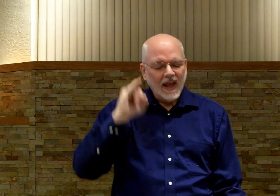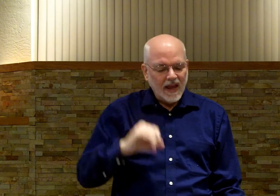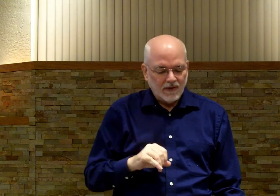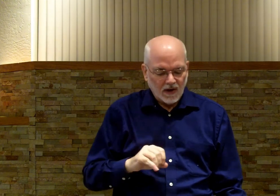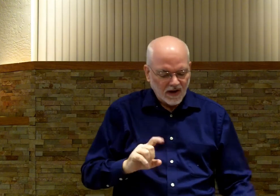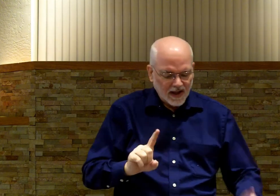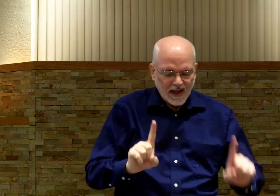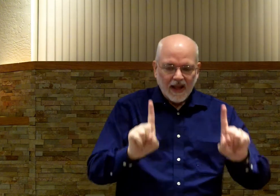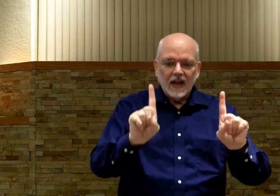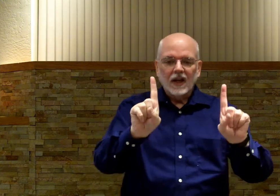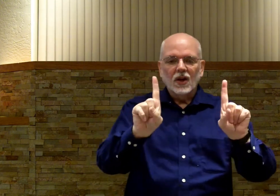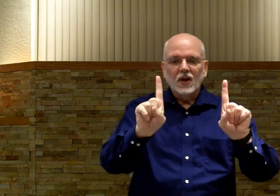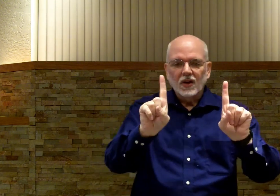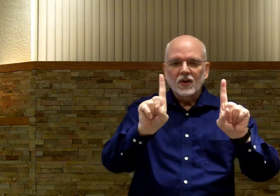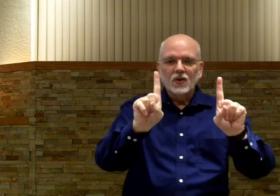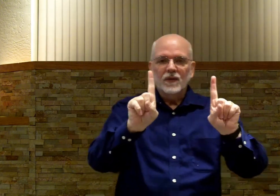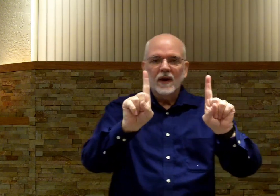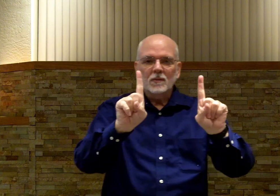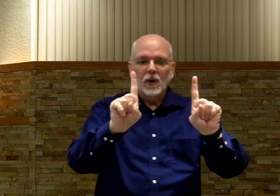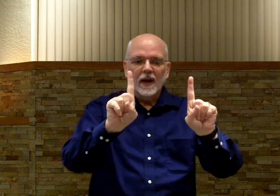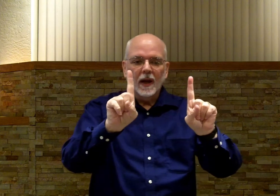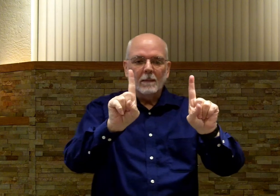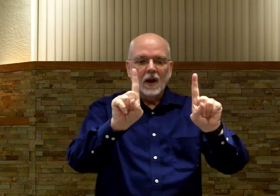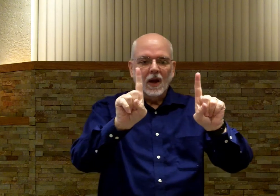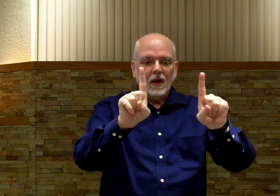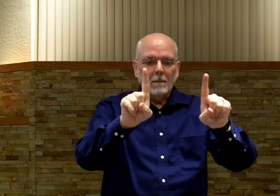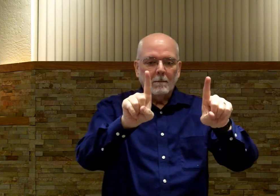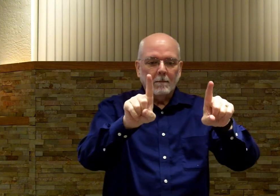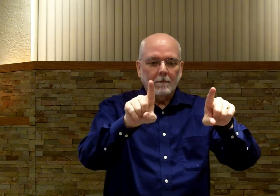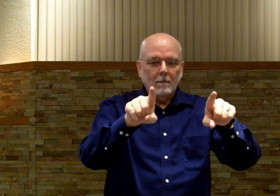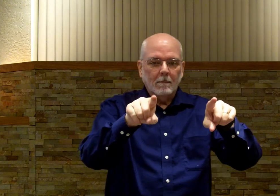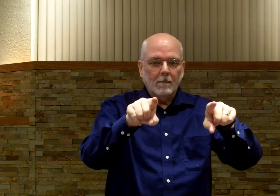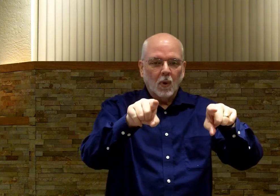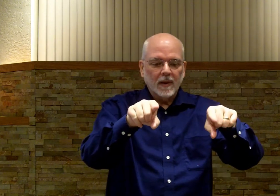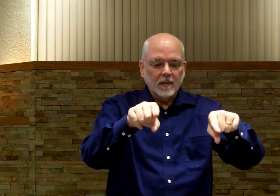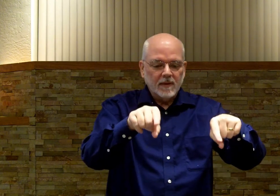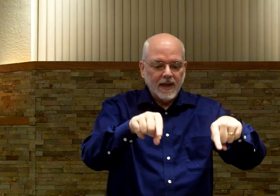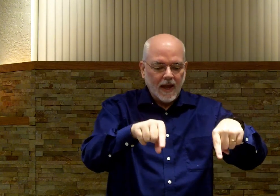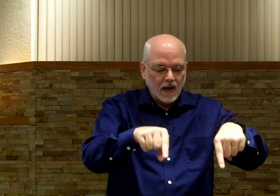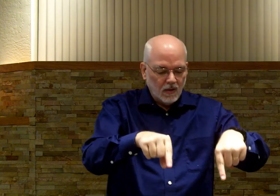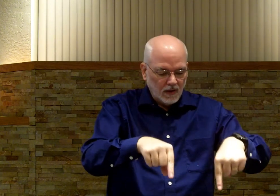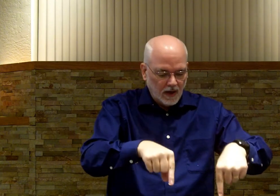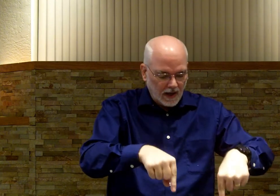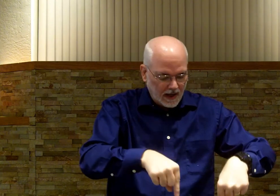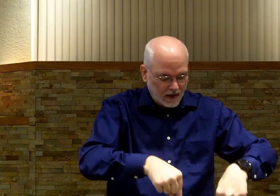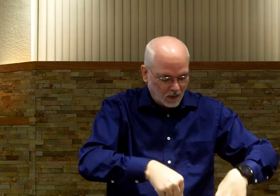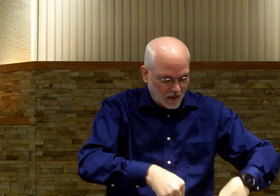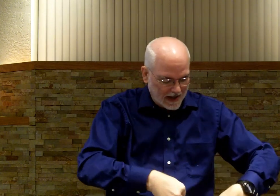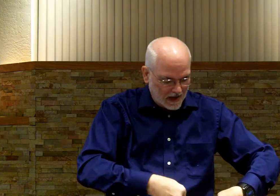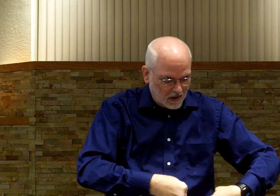ever. Two fingers pointing up. Point them down and around